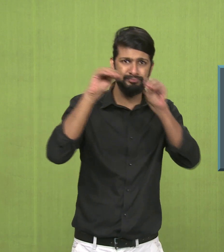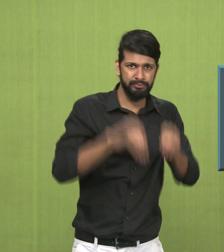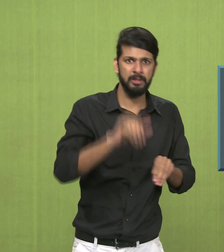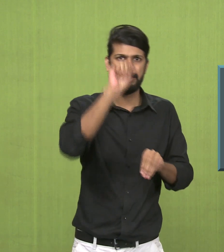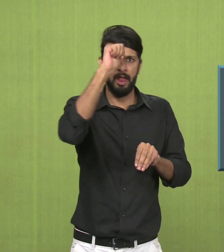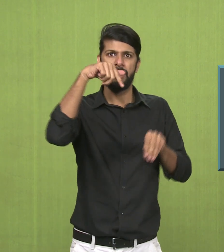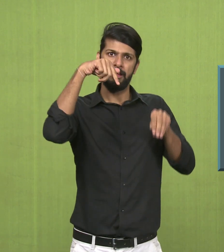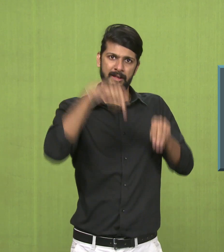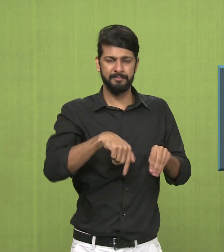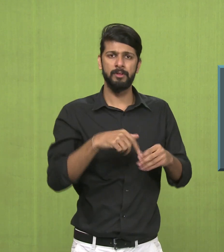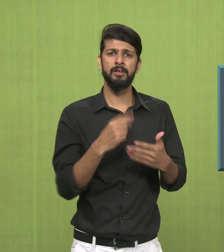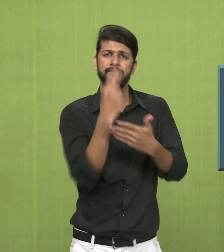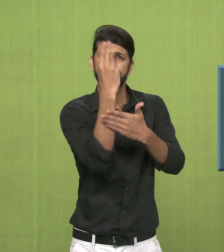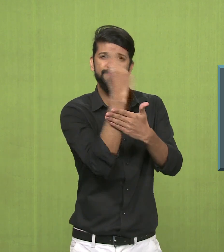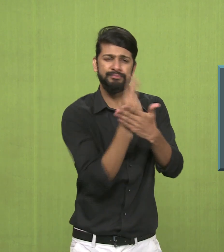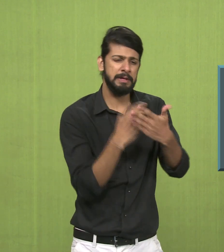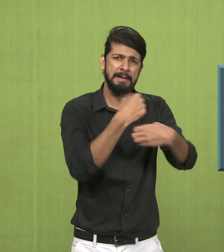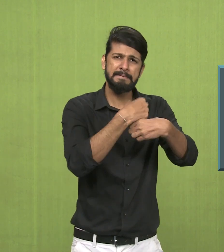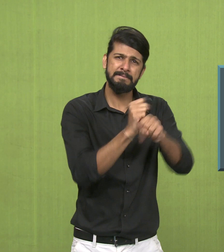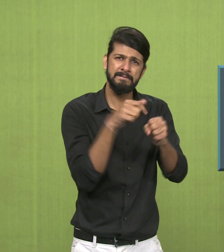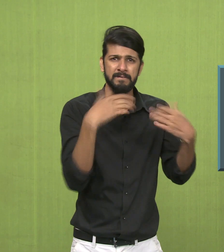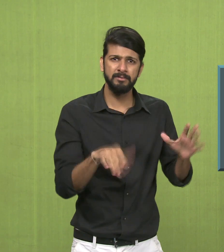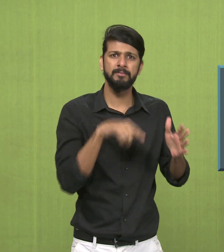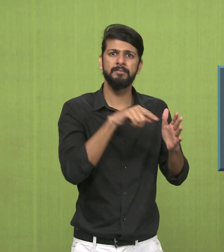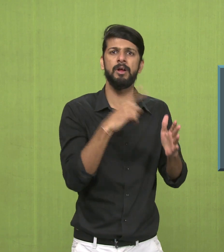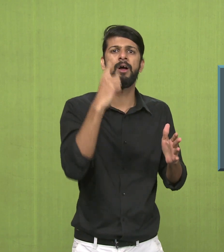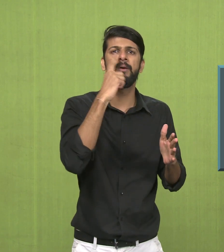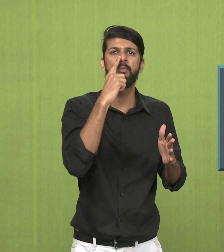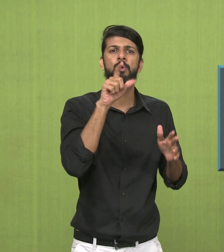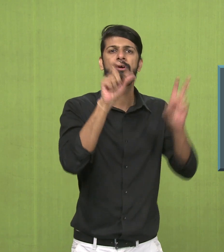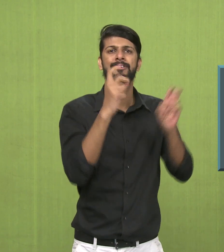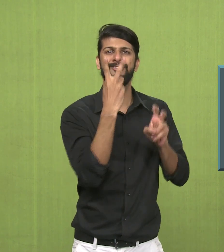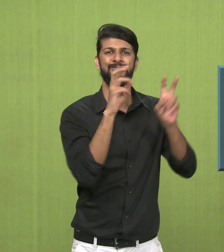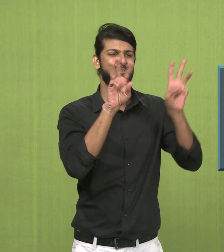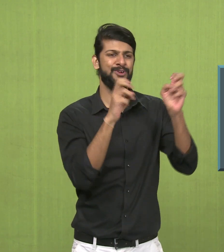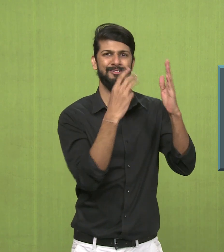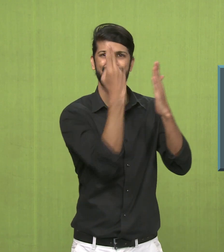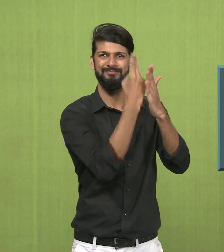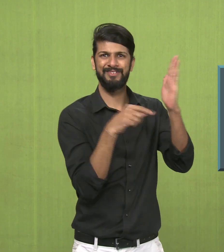So, after Amrita Shergill's moving back to India,